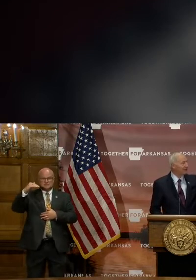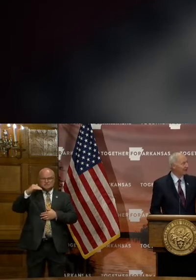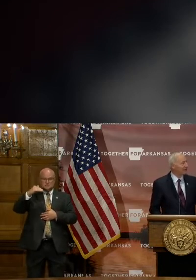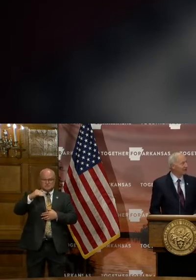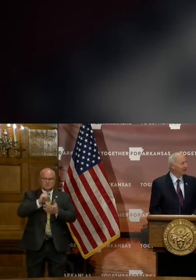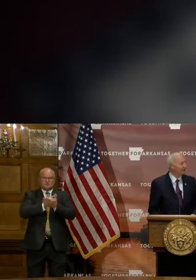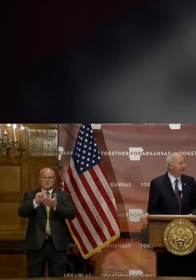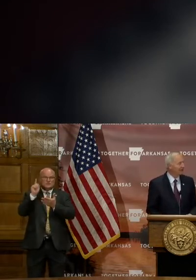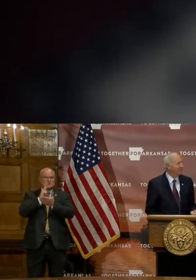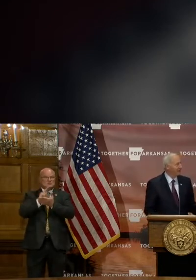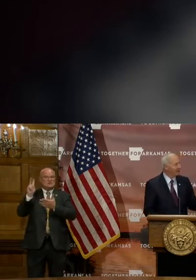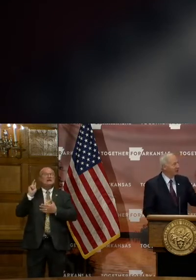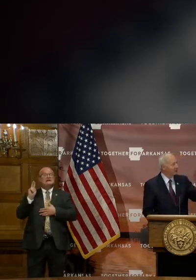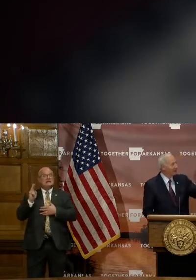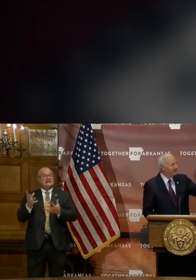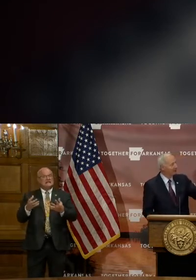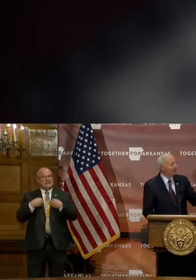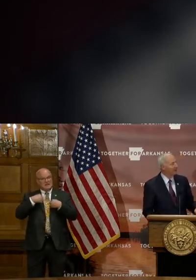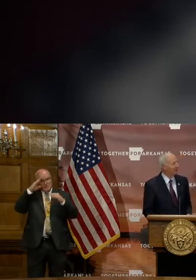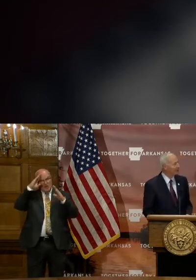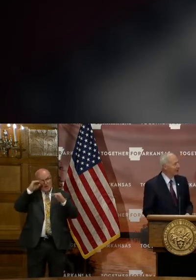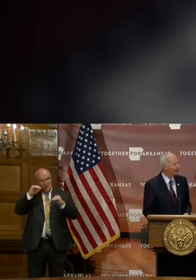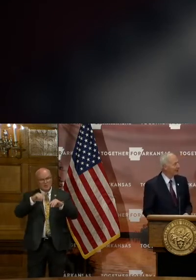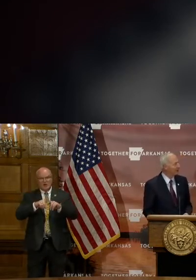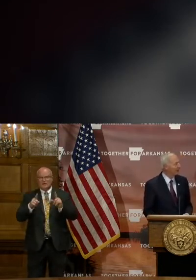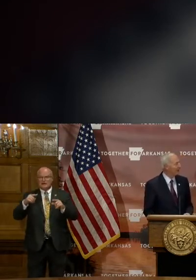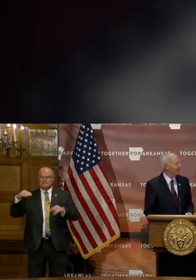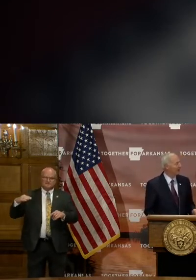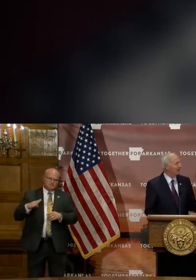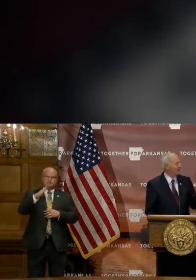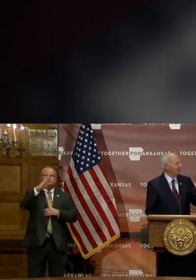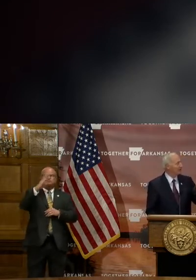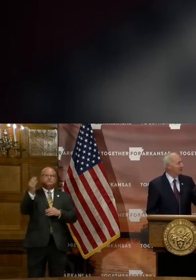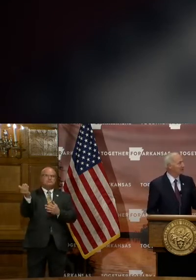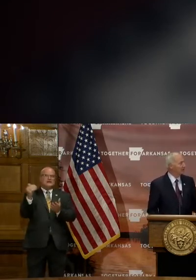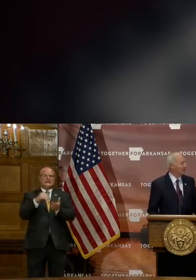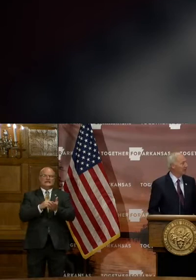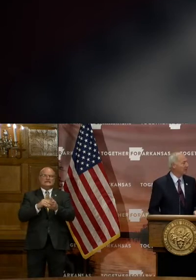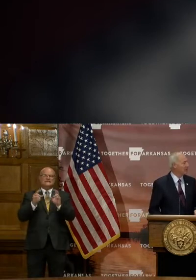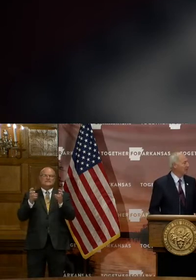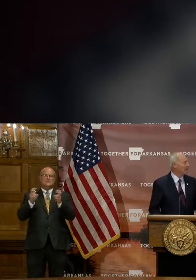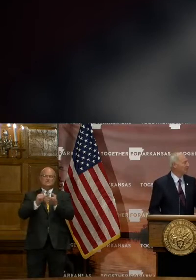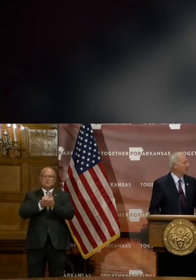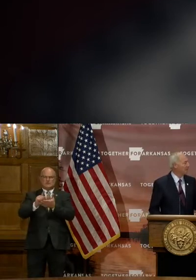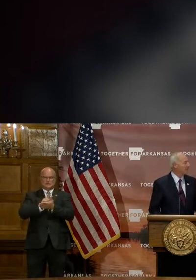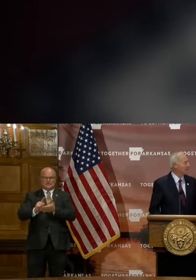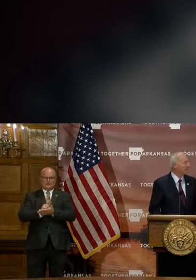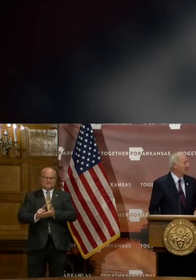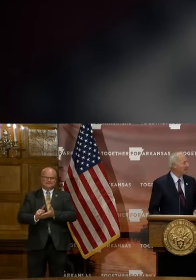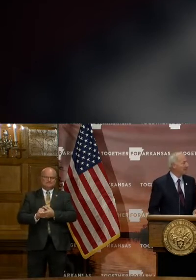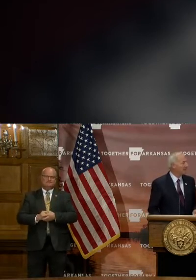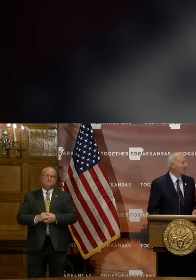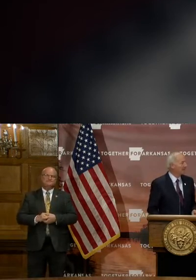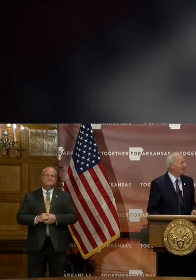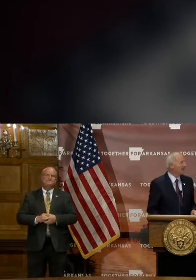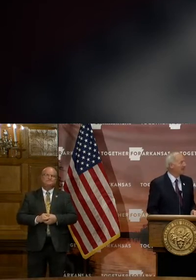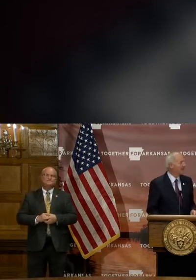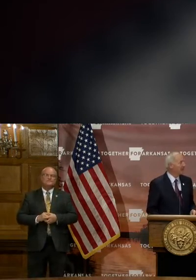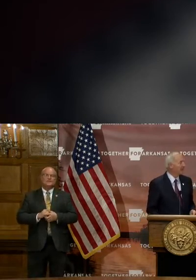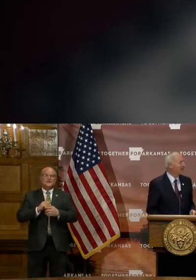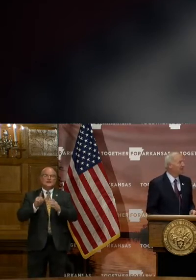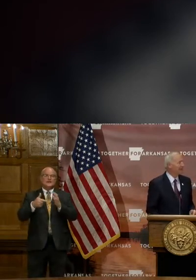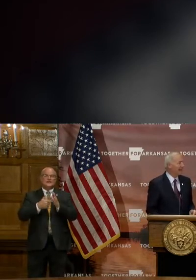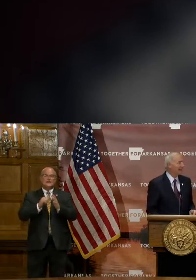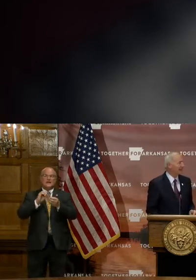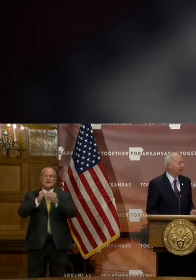week. And so that gave me hope, but here we shot up again in terms of week to week. This